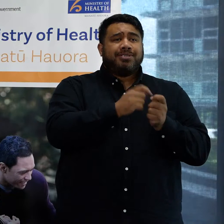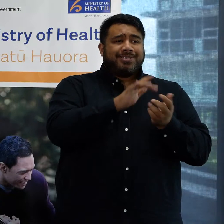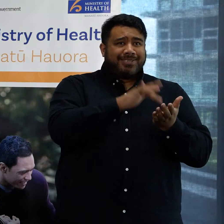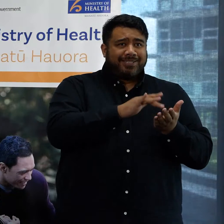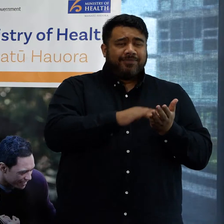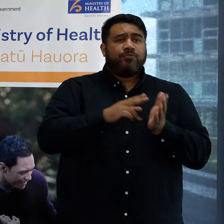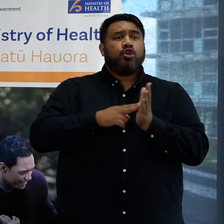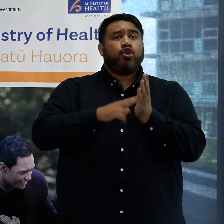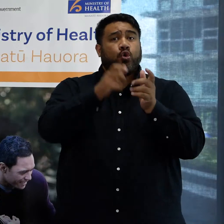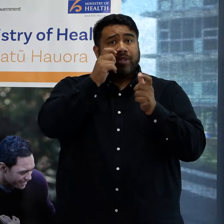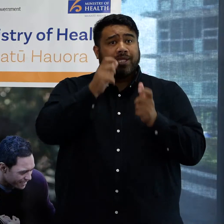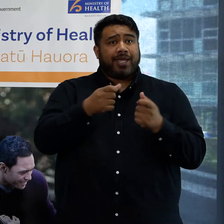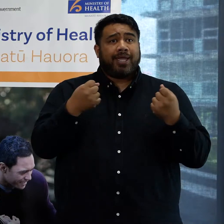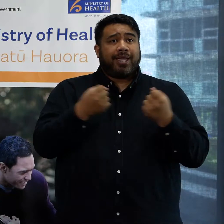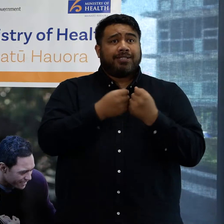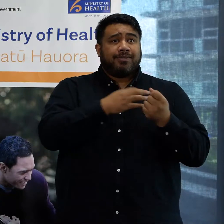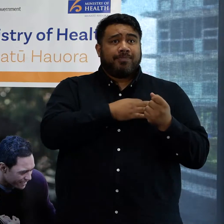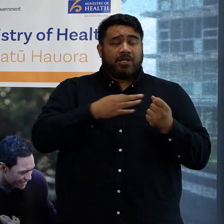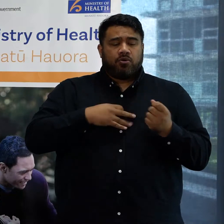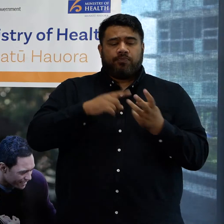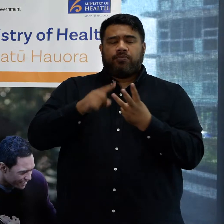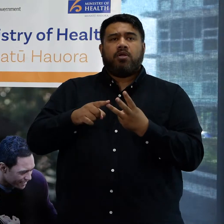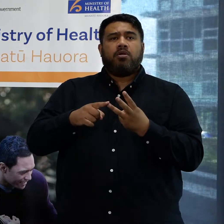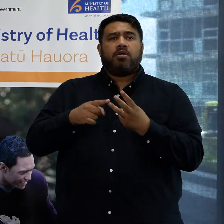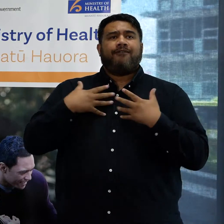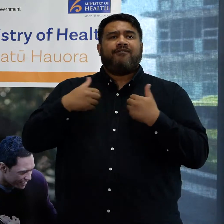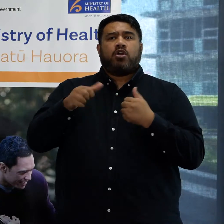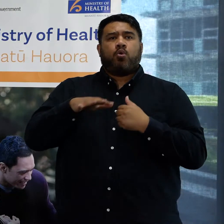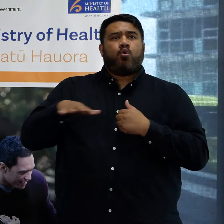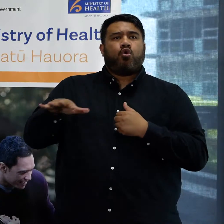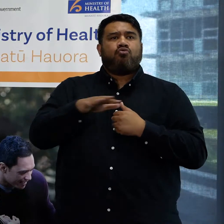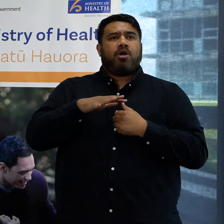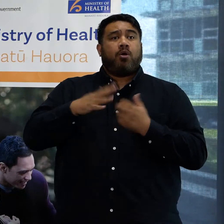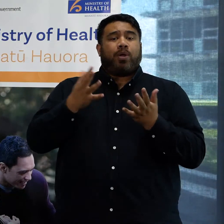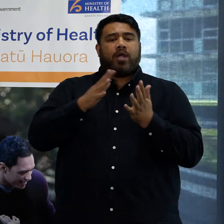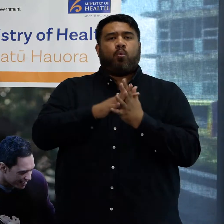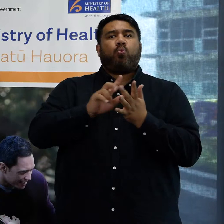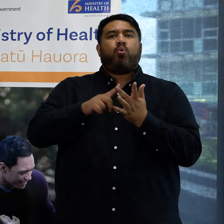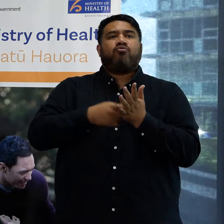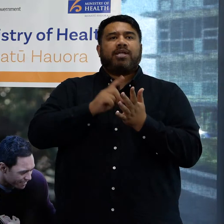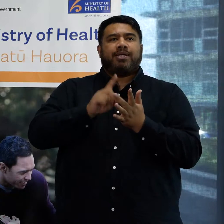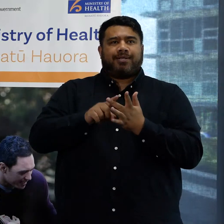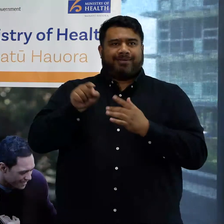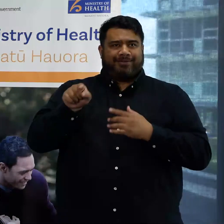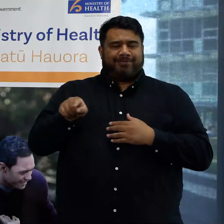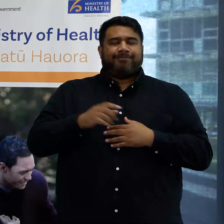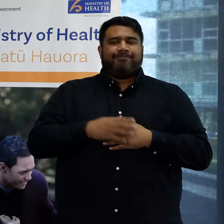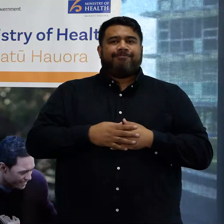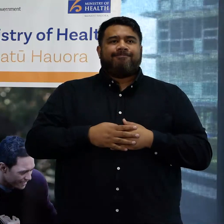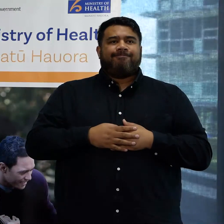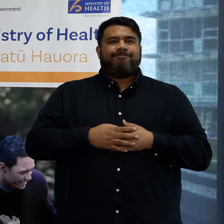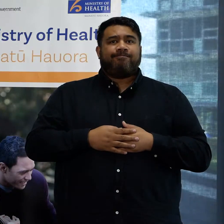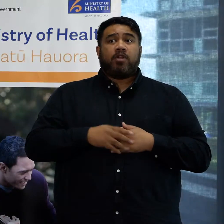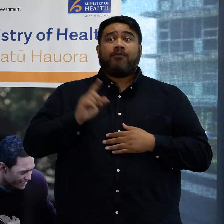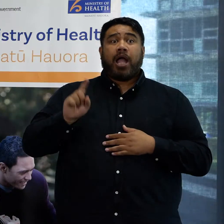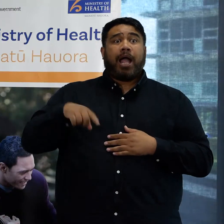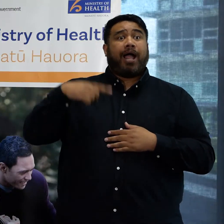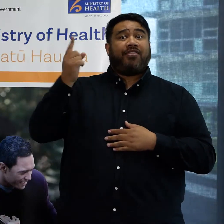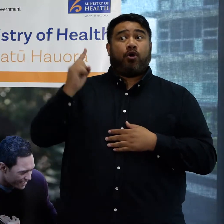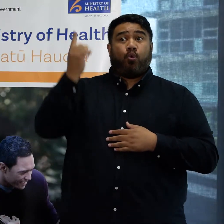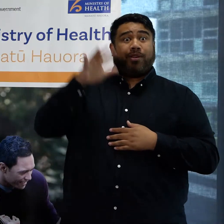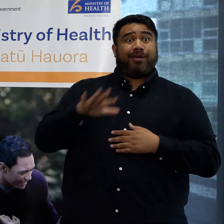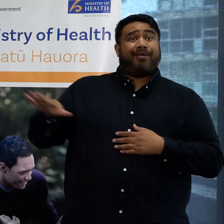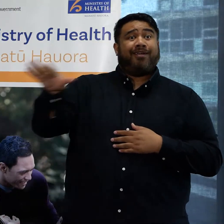North Care Accident and Medical, and the Whānau Ora Community Clinic in Wiri. There is also a number of urgent care centres across